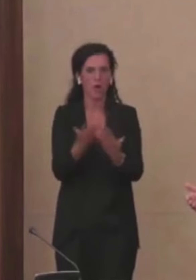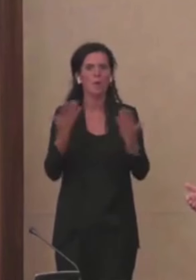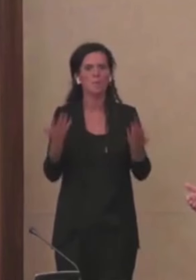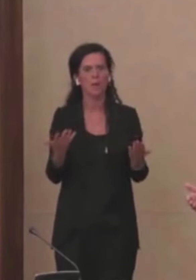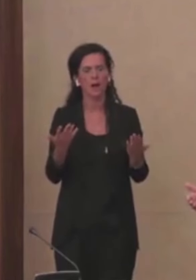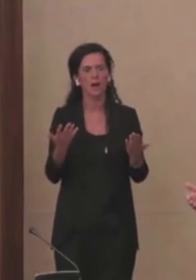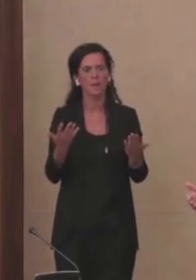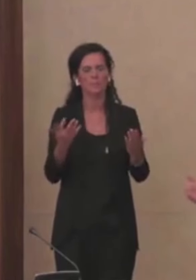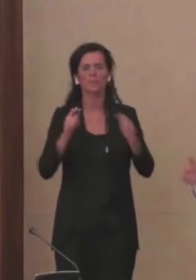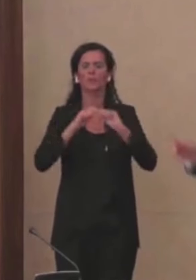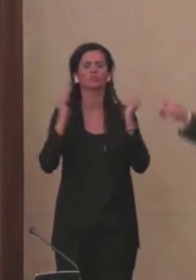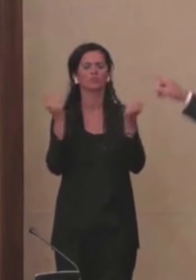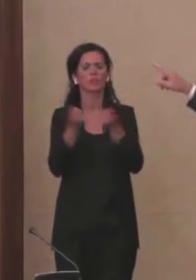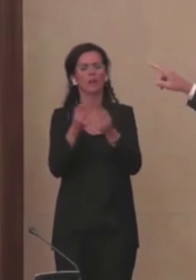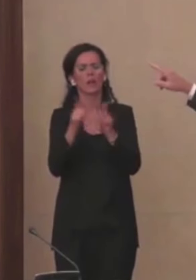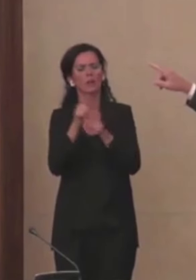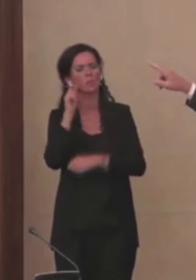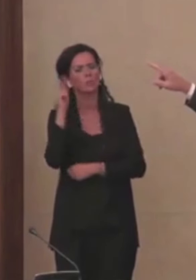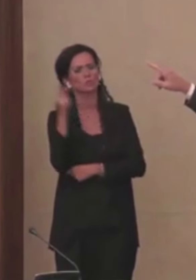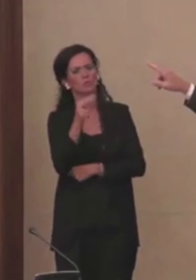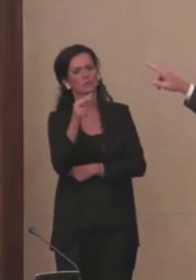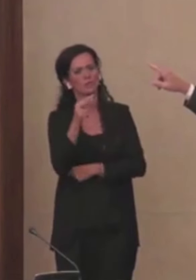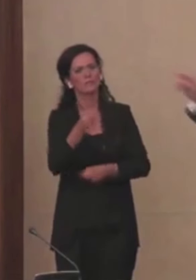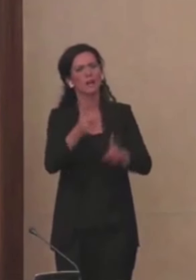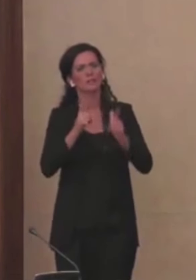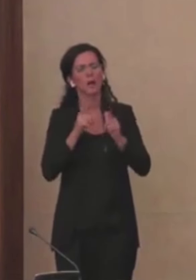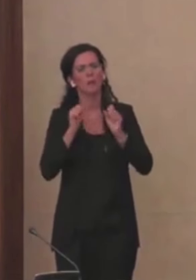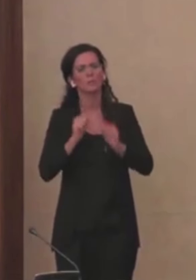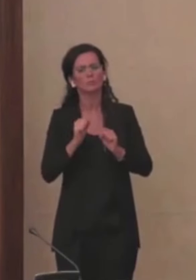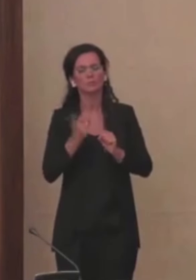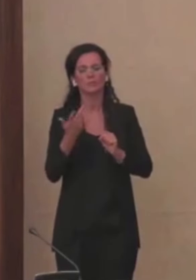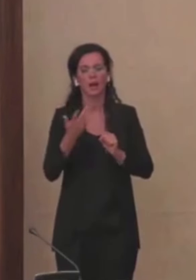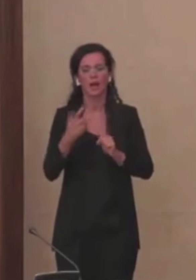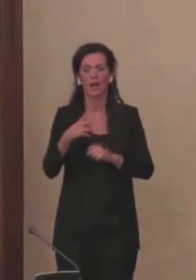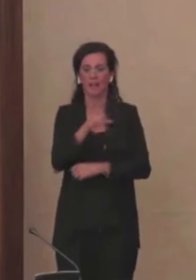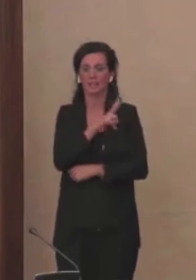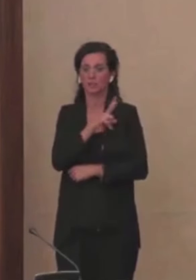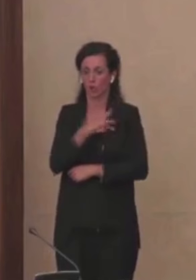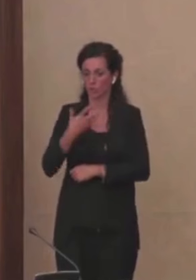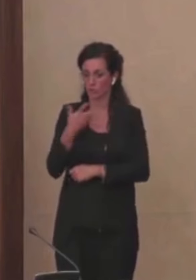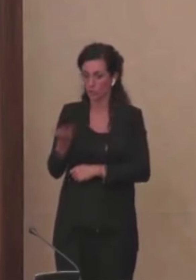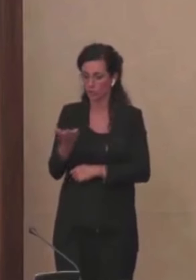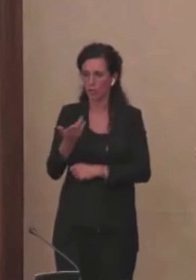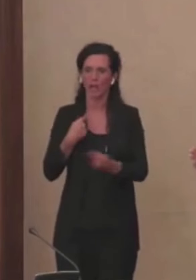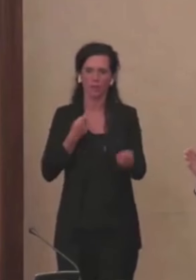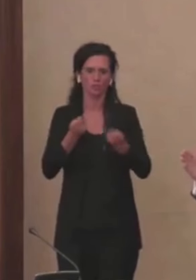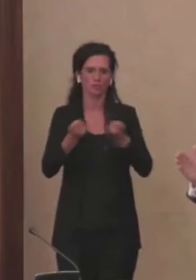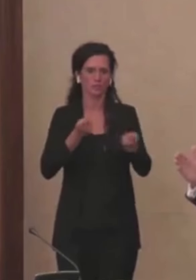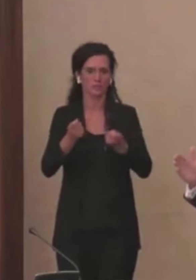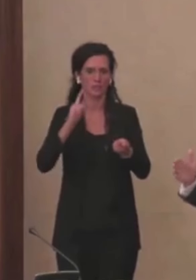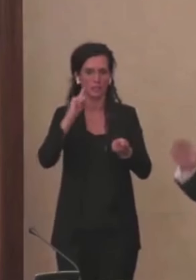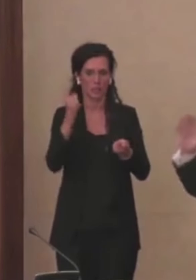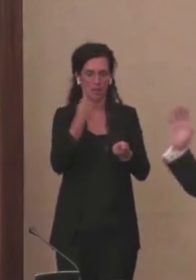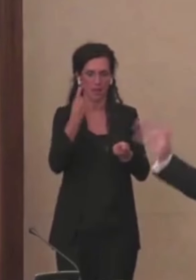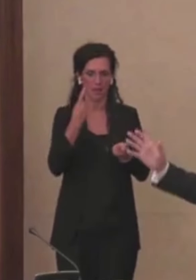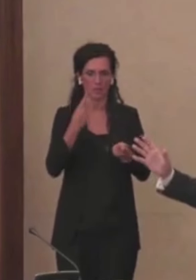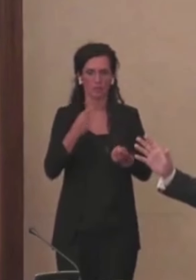resources. There are some severe patients who are called severe by the classical